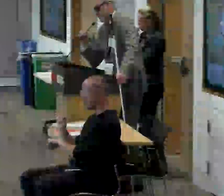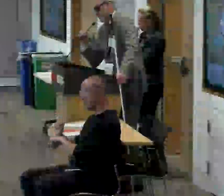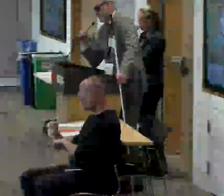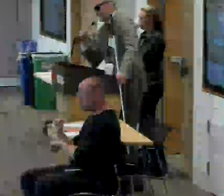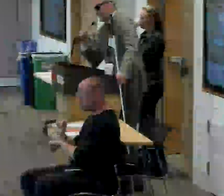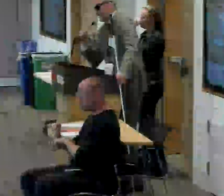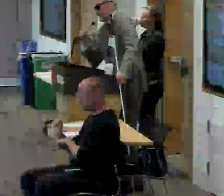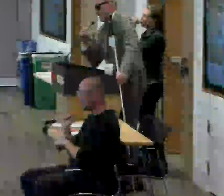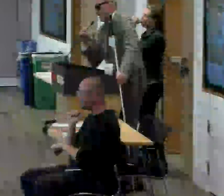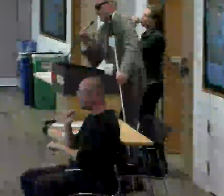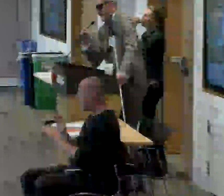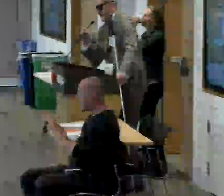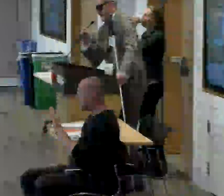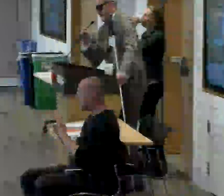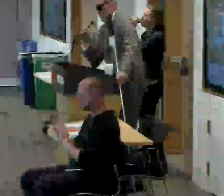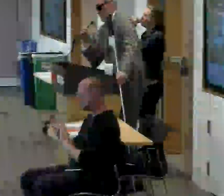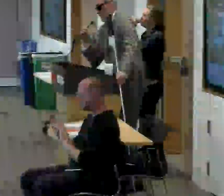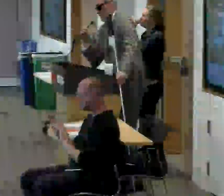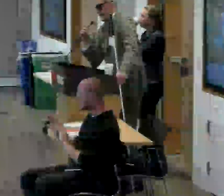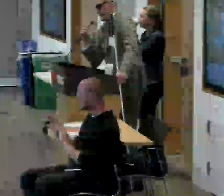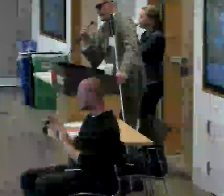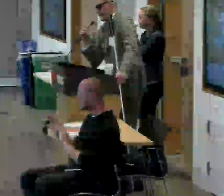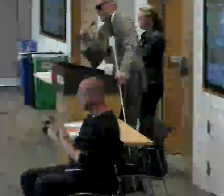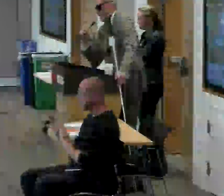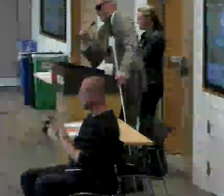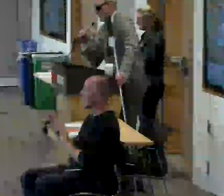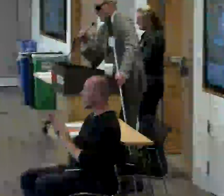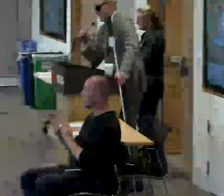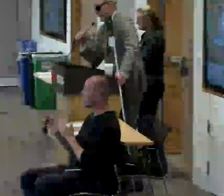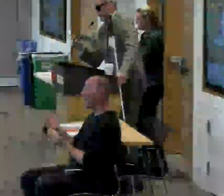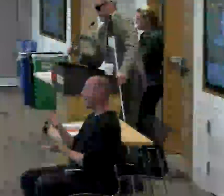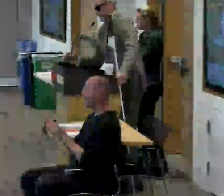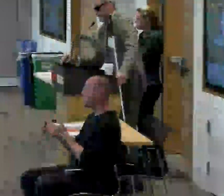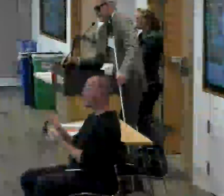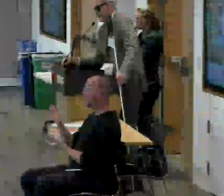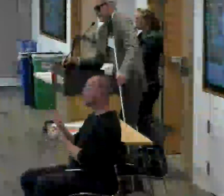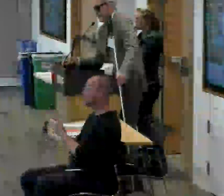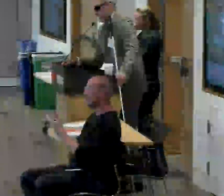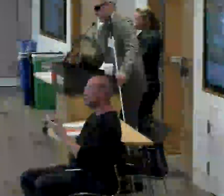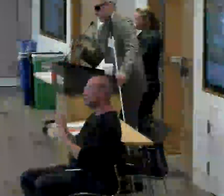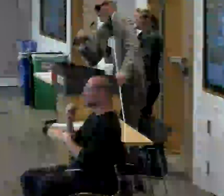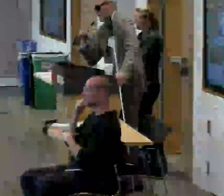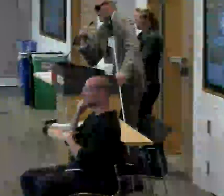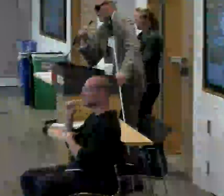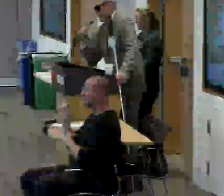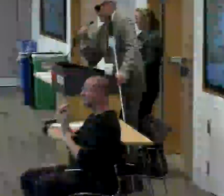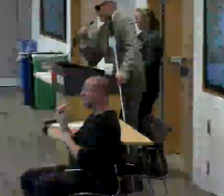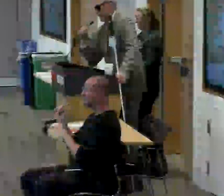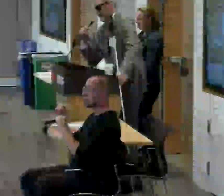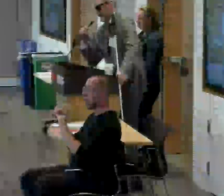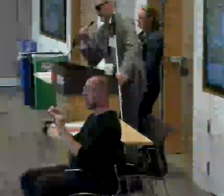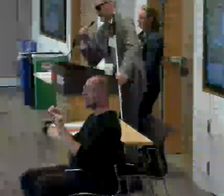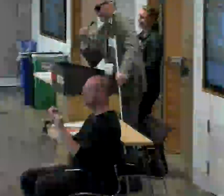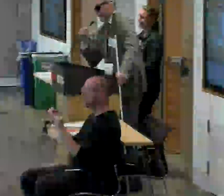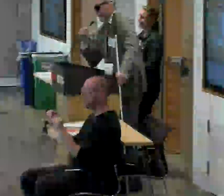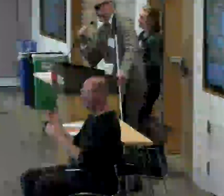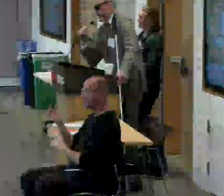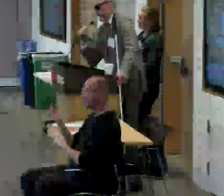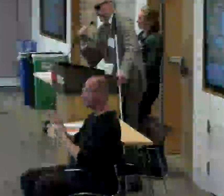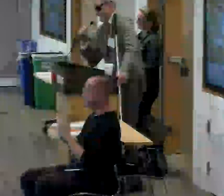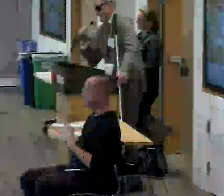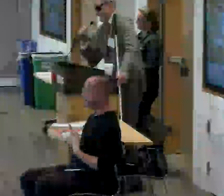drastically increased. But there may be some silver linings. There may be some exciting things coming with